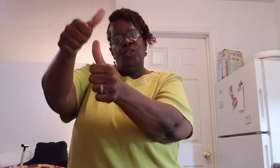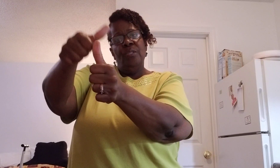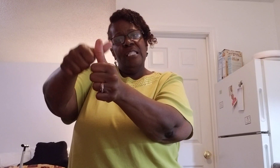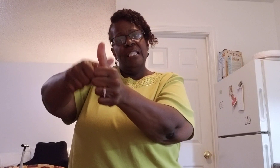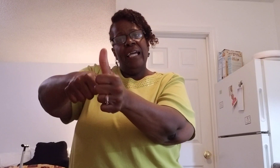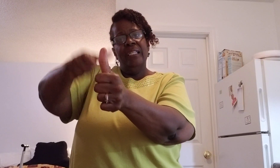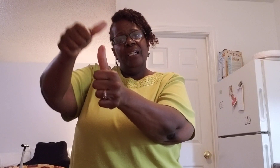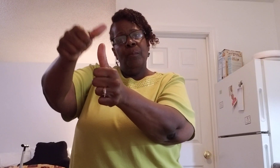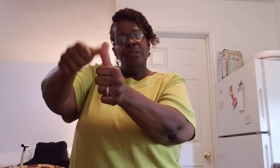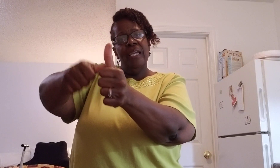just slide it a couple times,